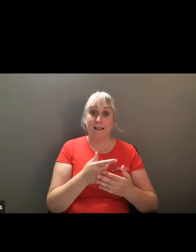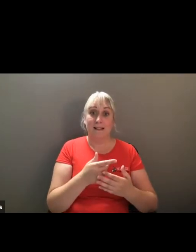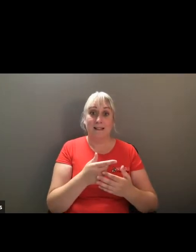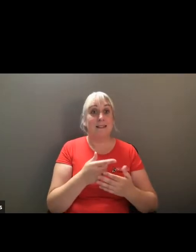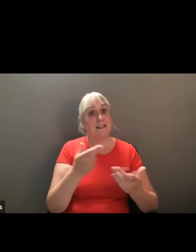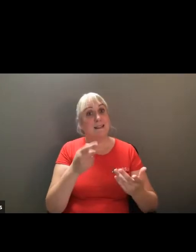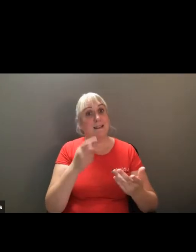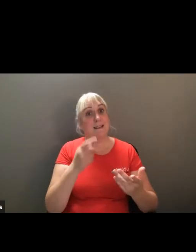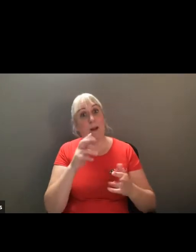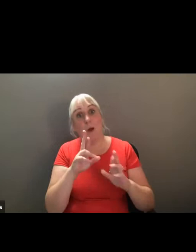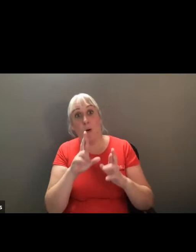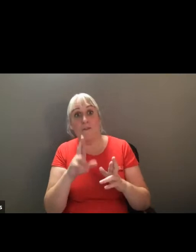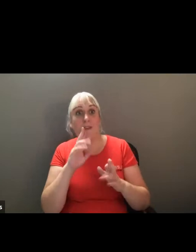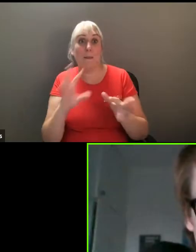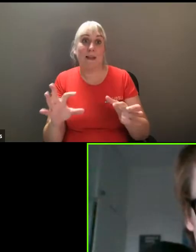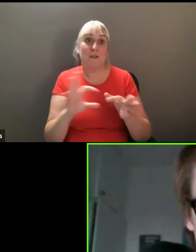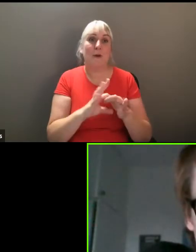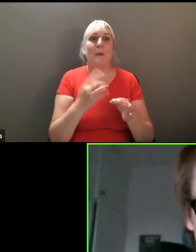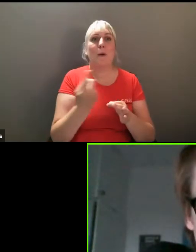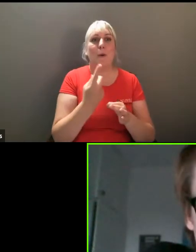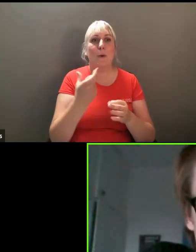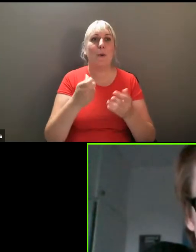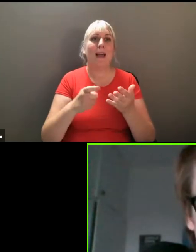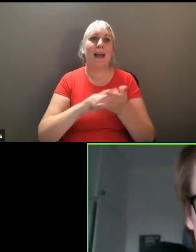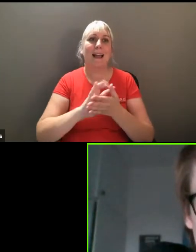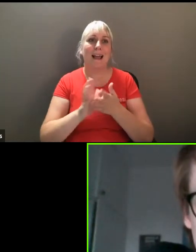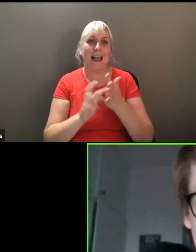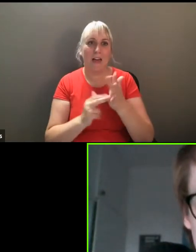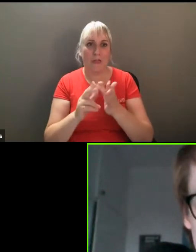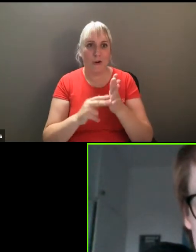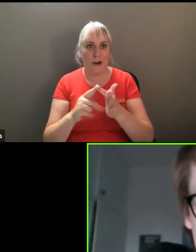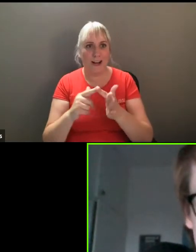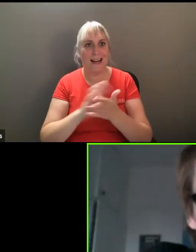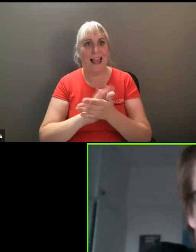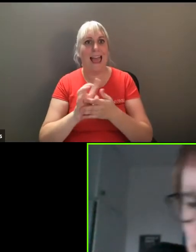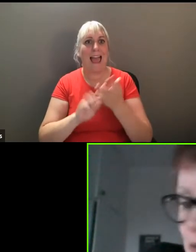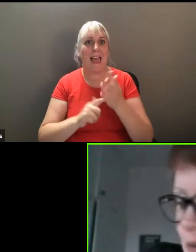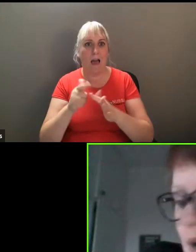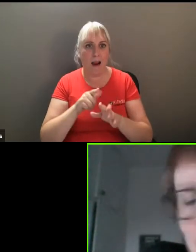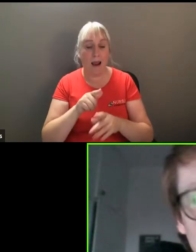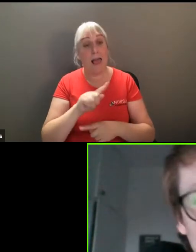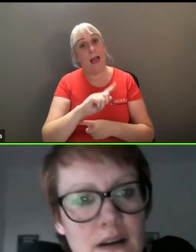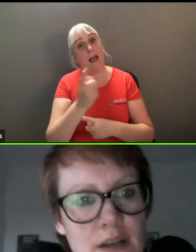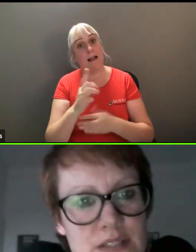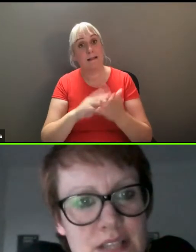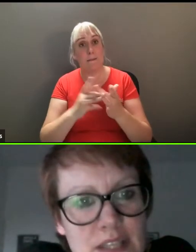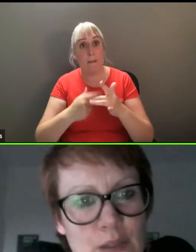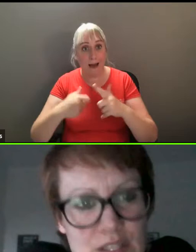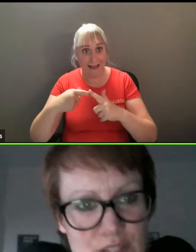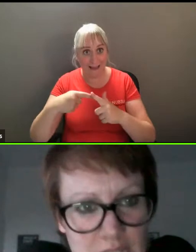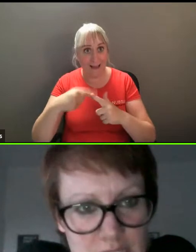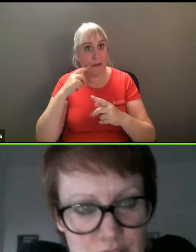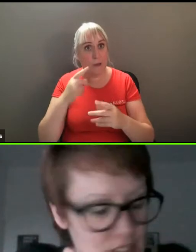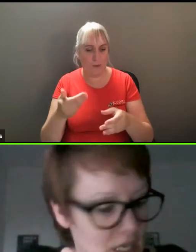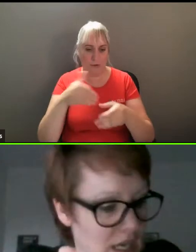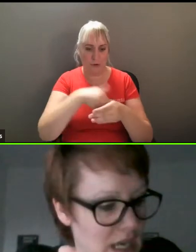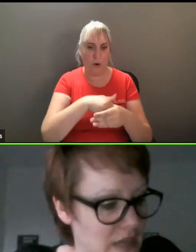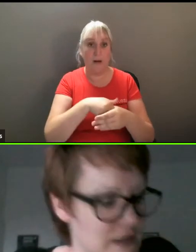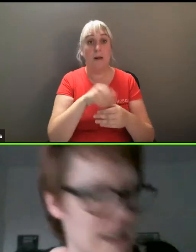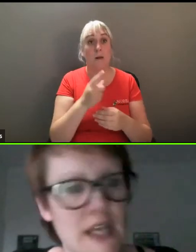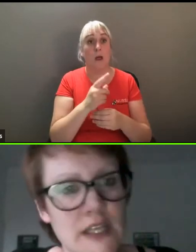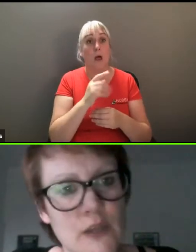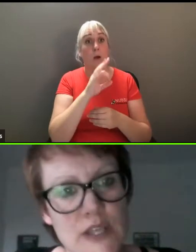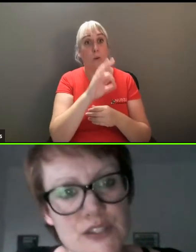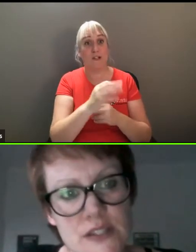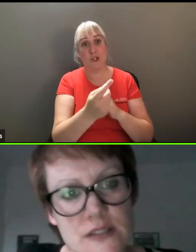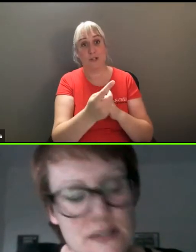to be joined hopefully by Catherine Hale and Mike, who are commissioners, who are going to take a question each, and